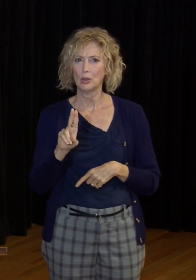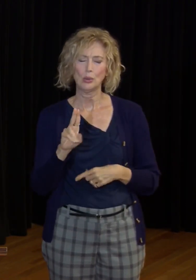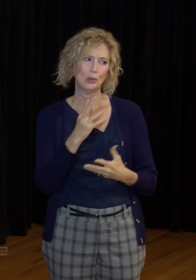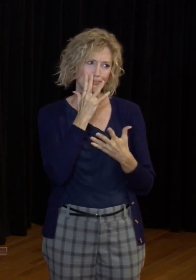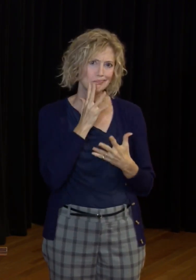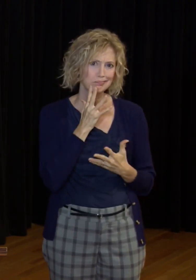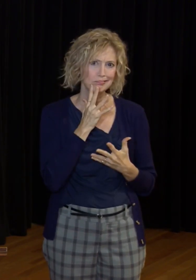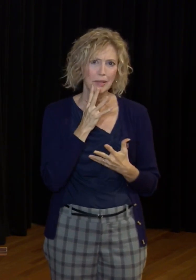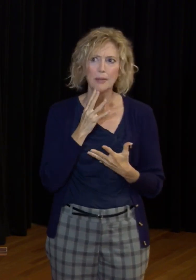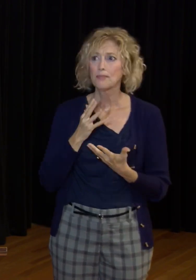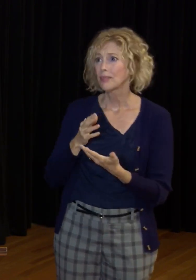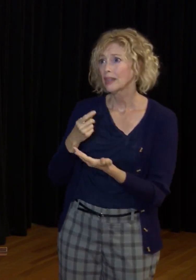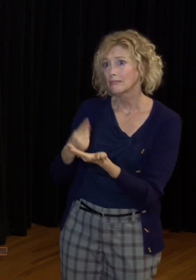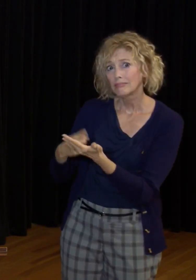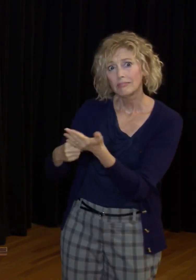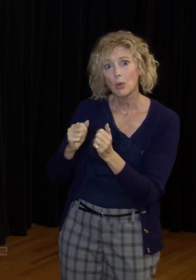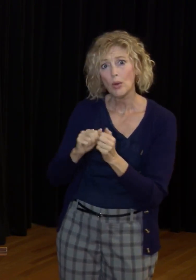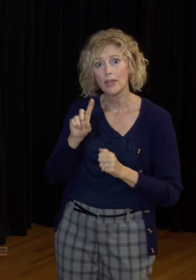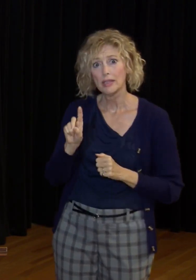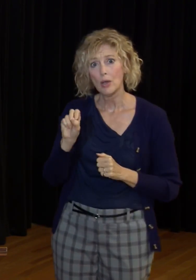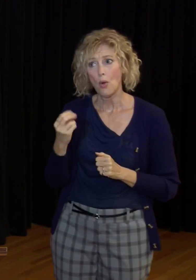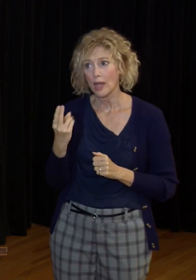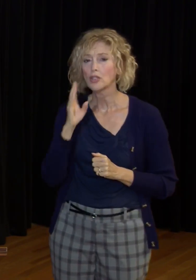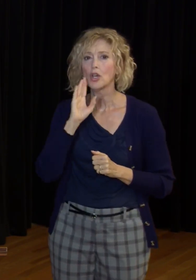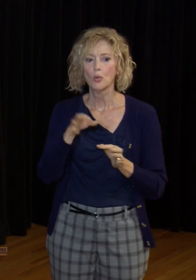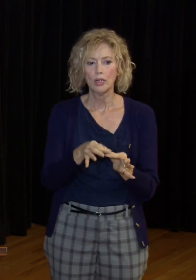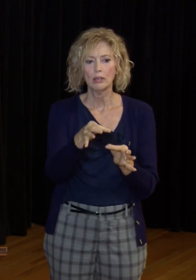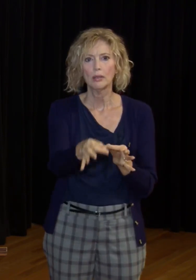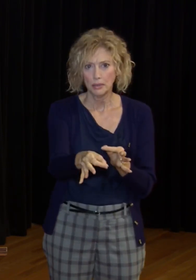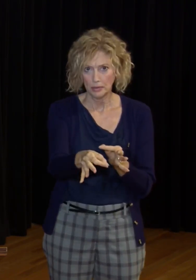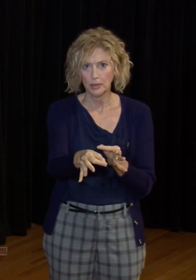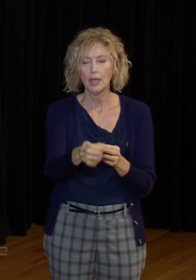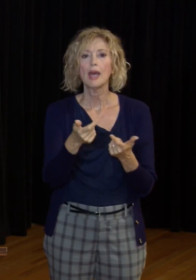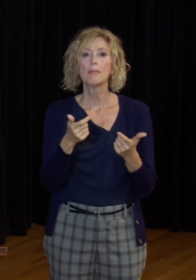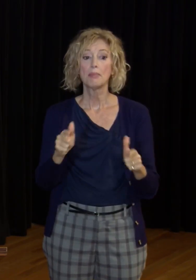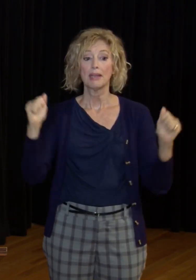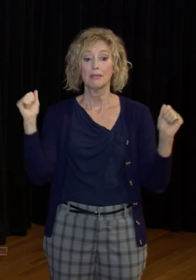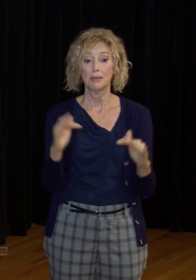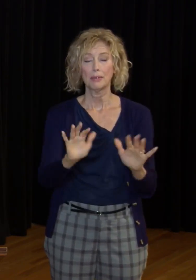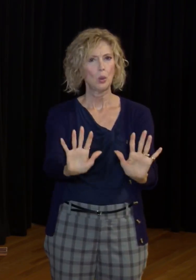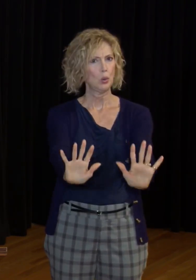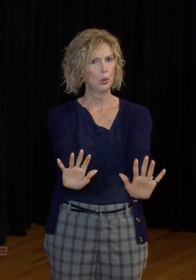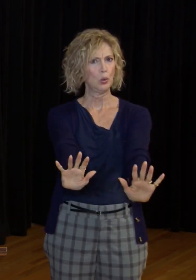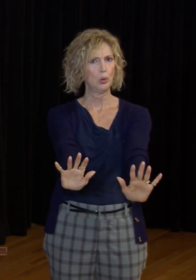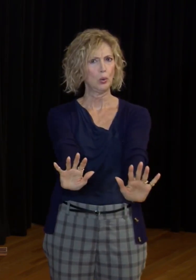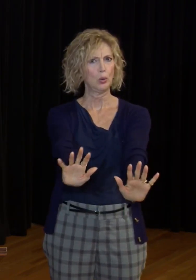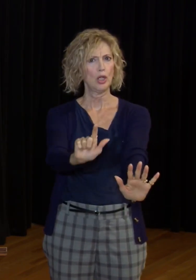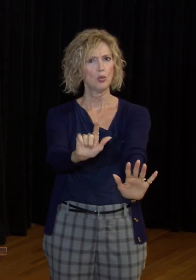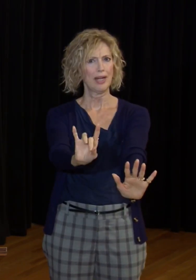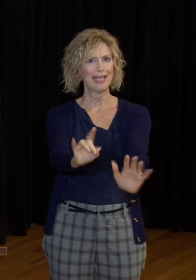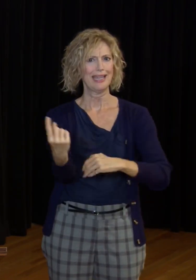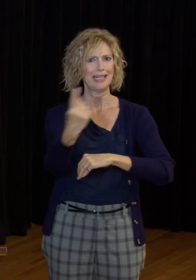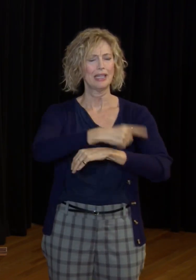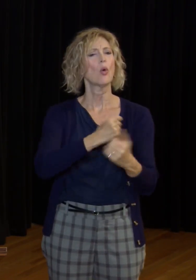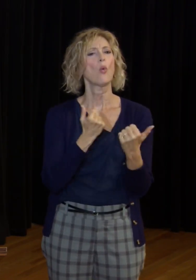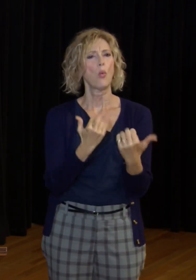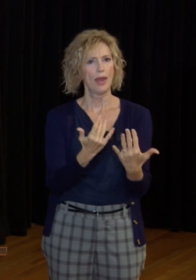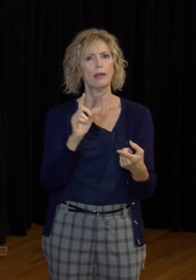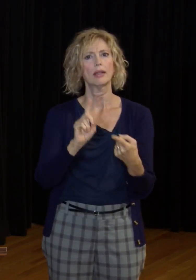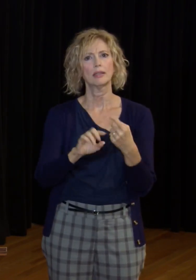discussion with the State Department of Health, we're going to extend our suspension of large gatherings for another 28 days until October